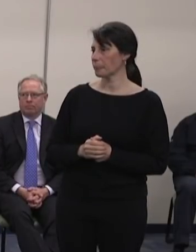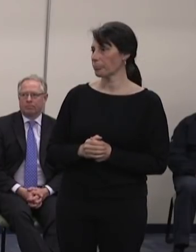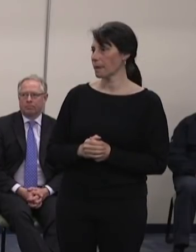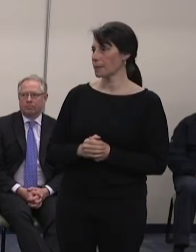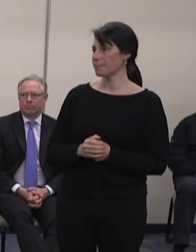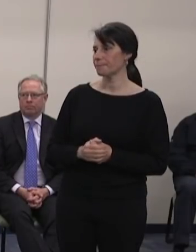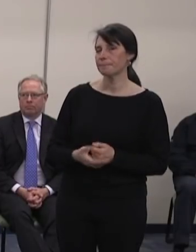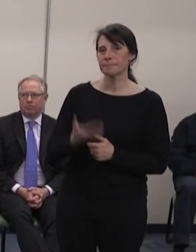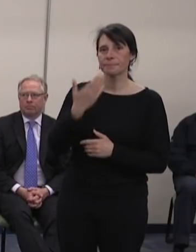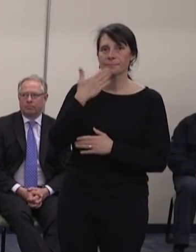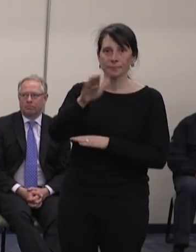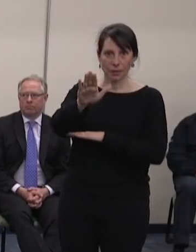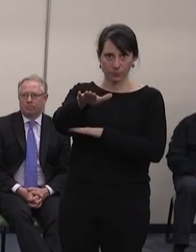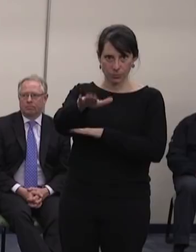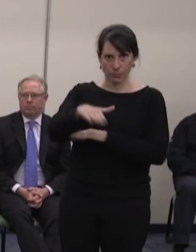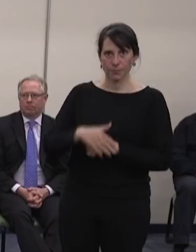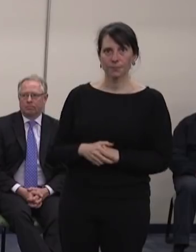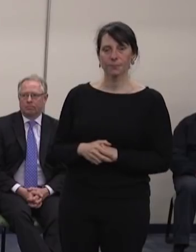Good afternoon.